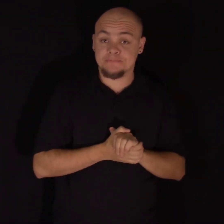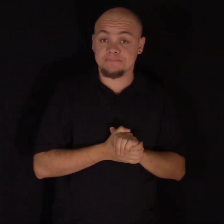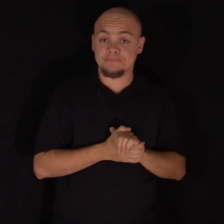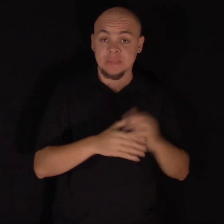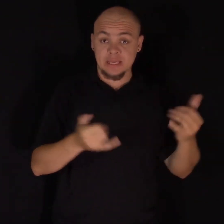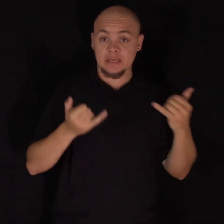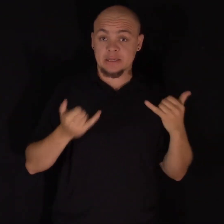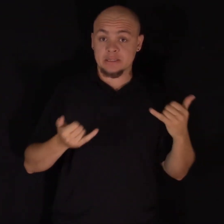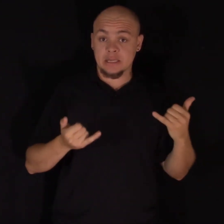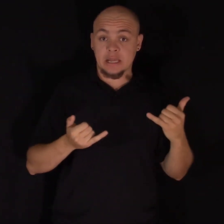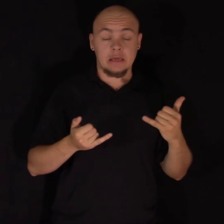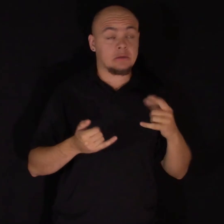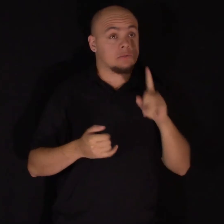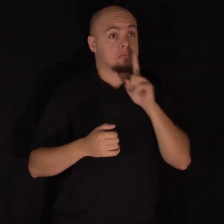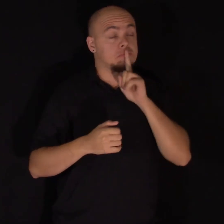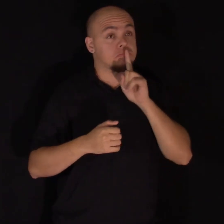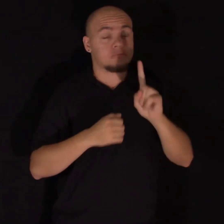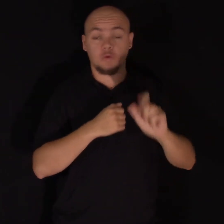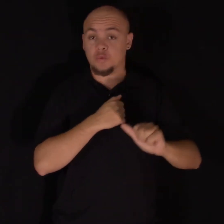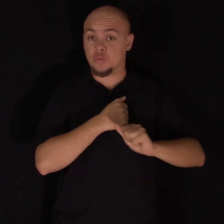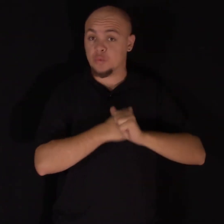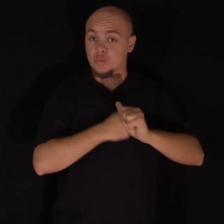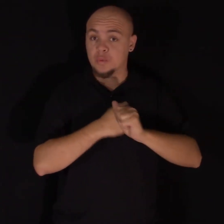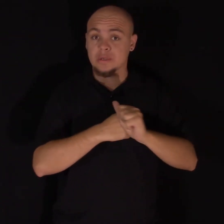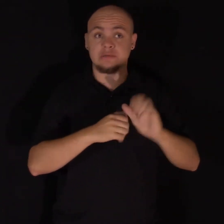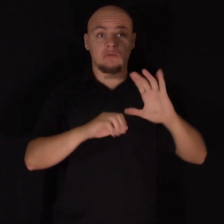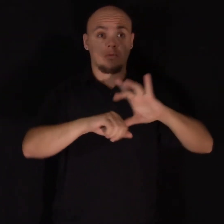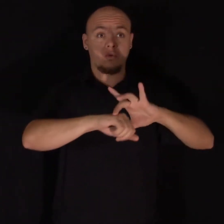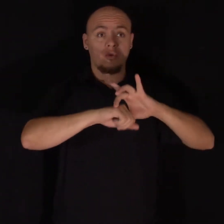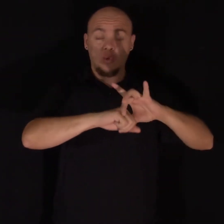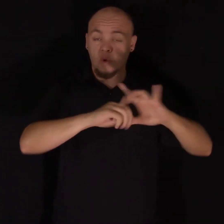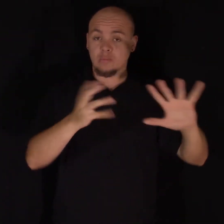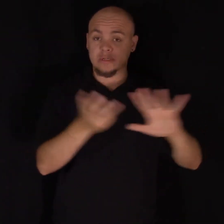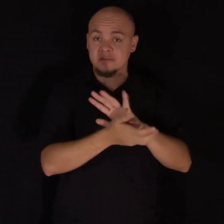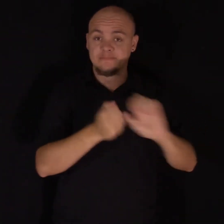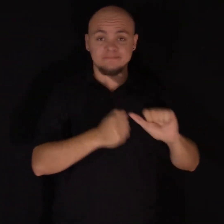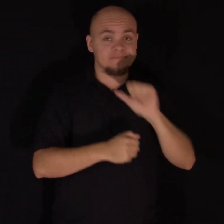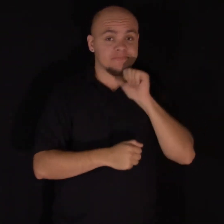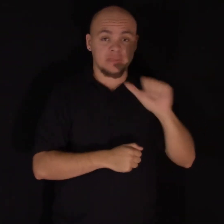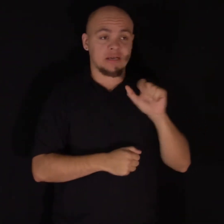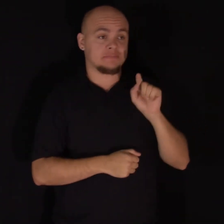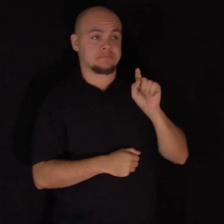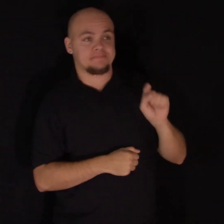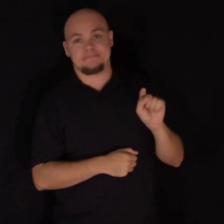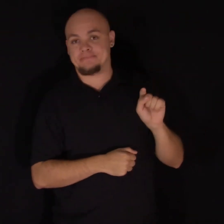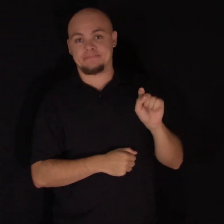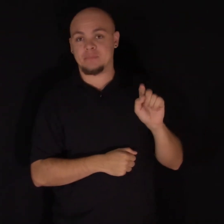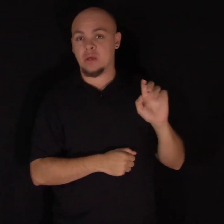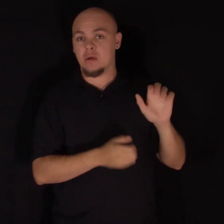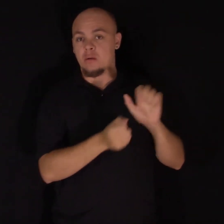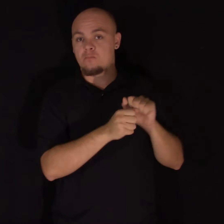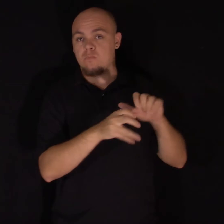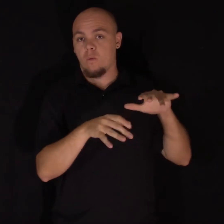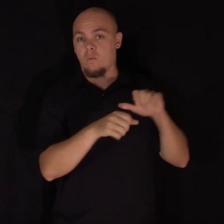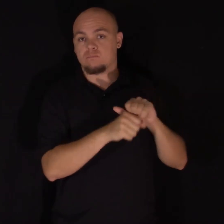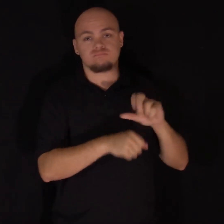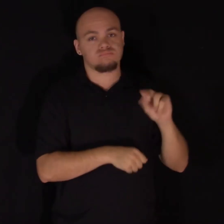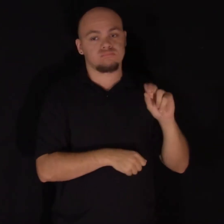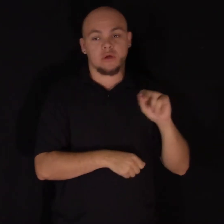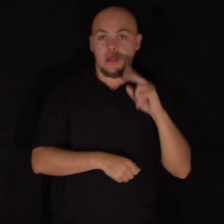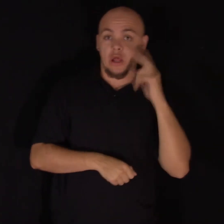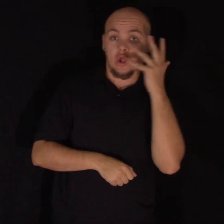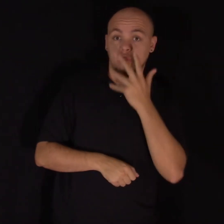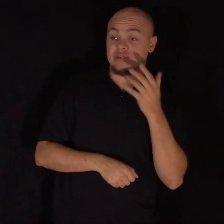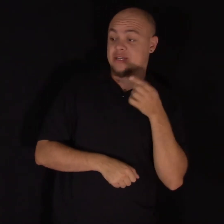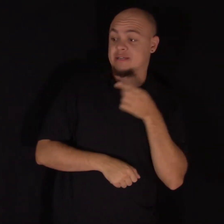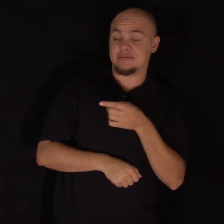Today, the greatest risk of global catastrophe doesn't look like this. Instead, it looks like